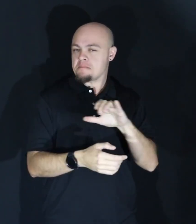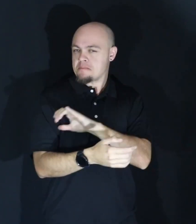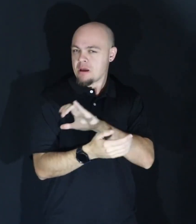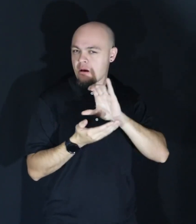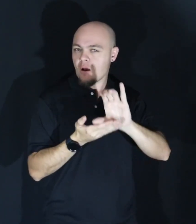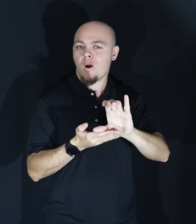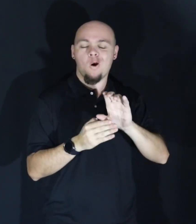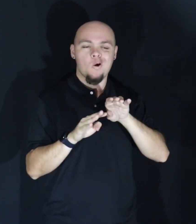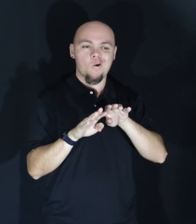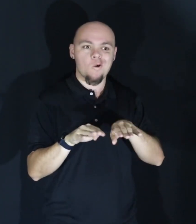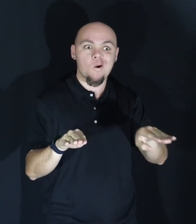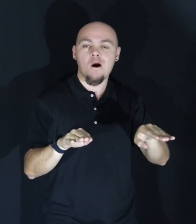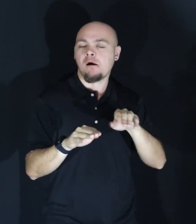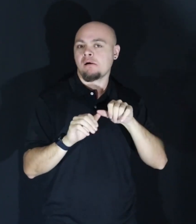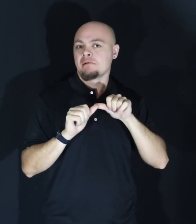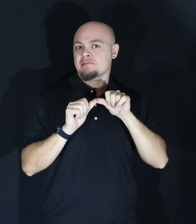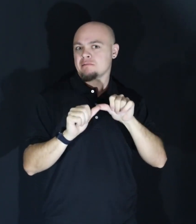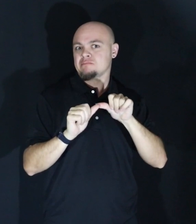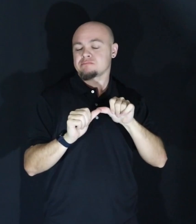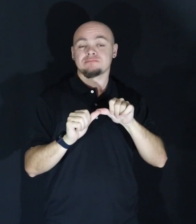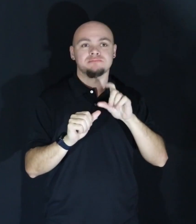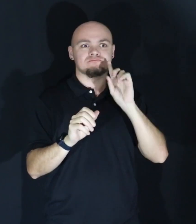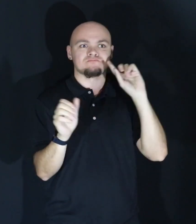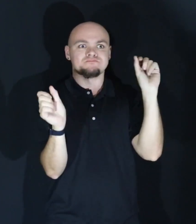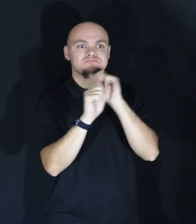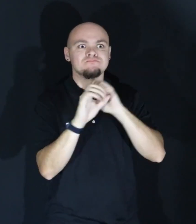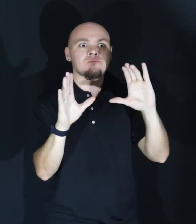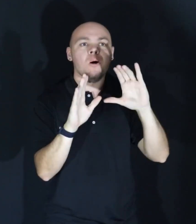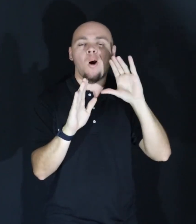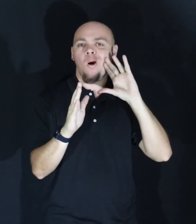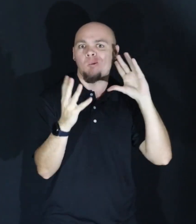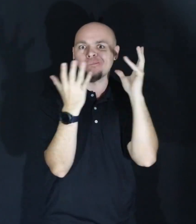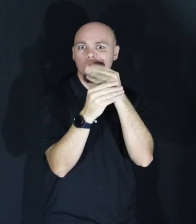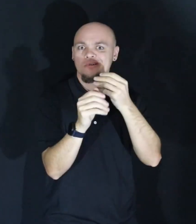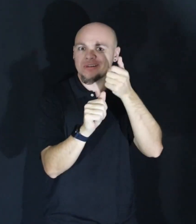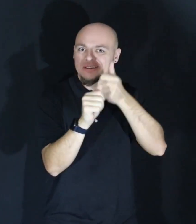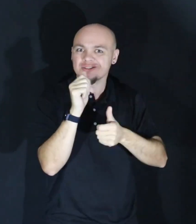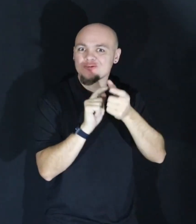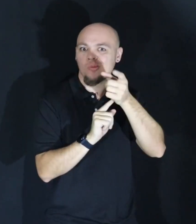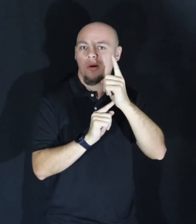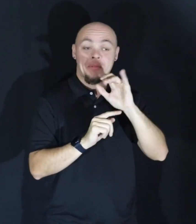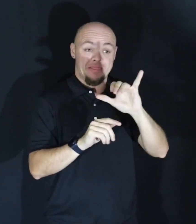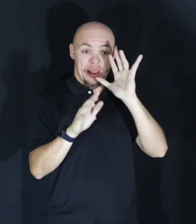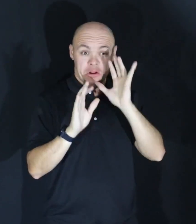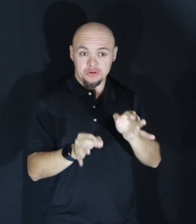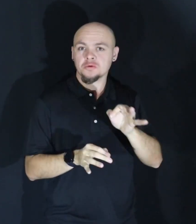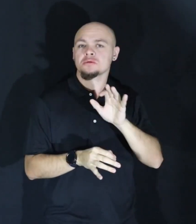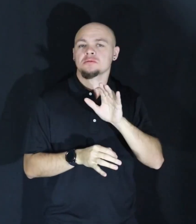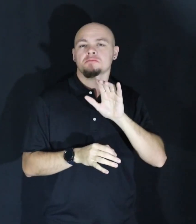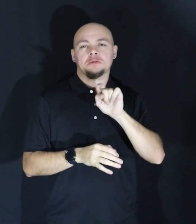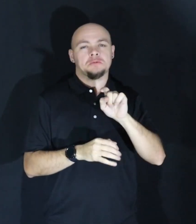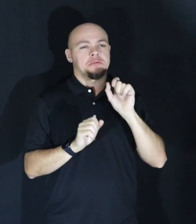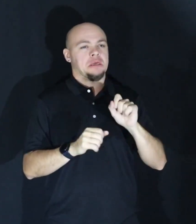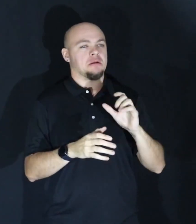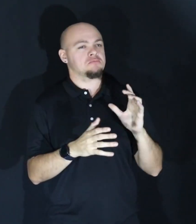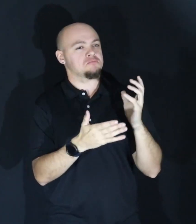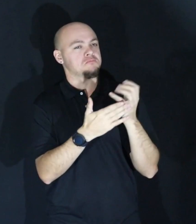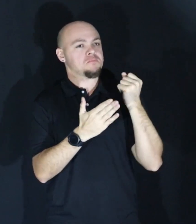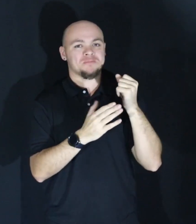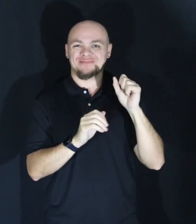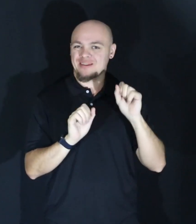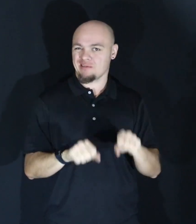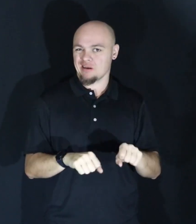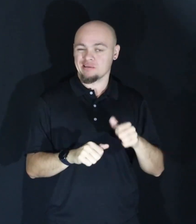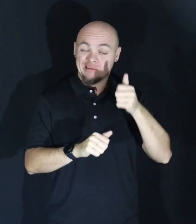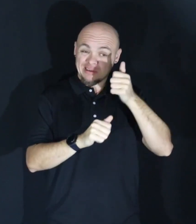and its ripple effect, it urges you to see the beauty in every moment. And that choice is always within reach. We all